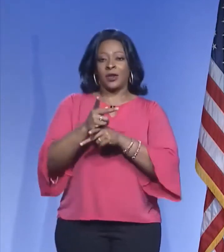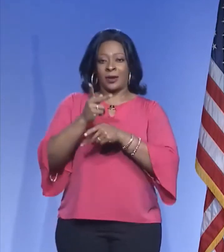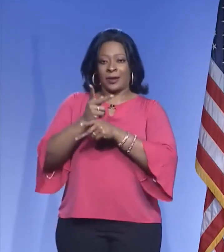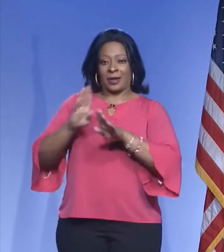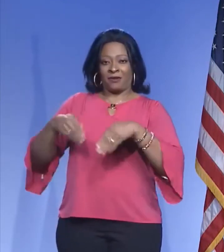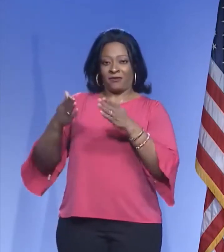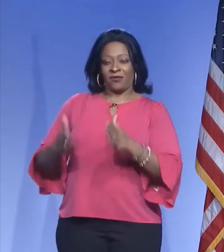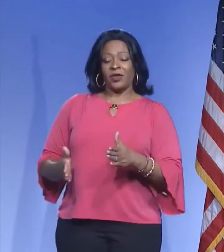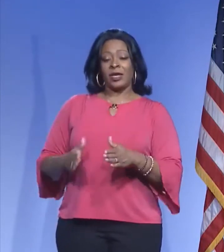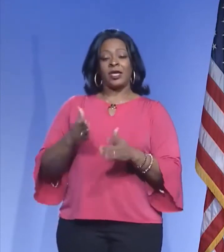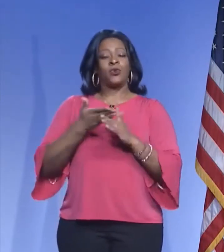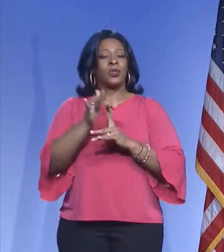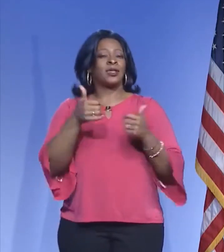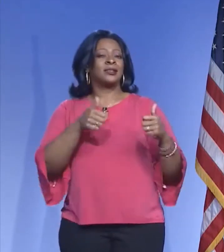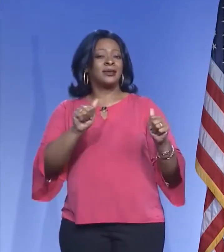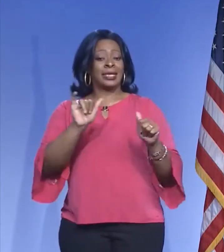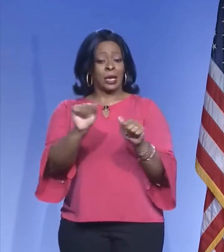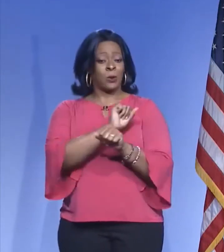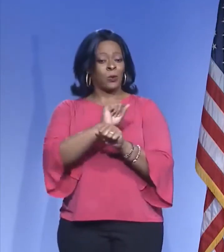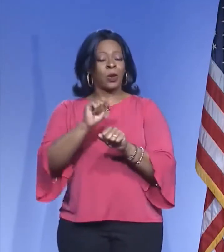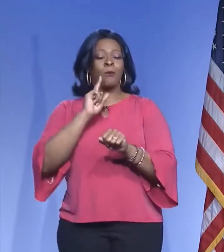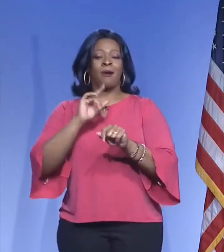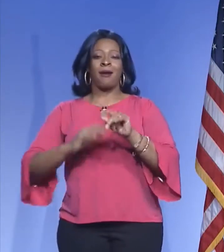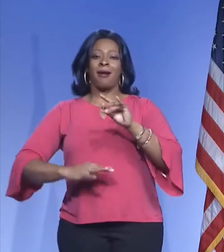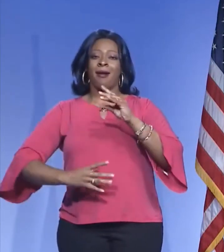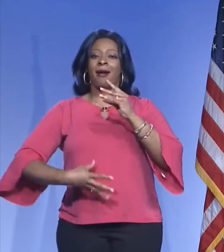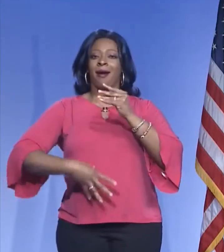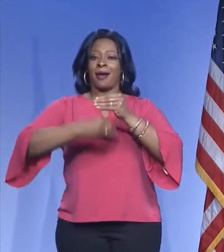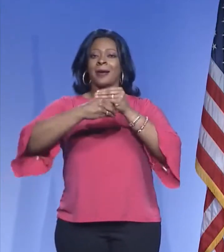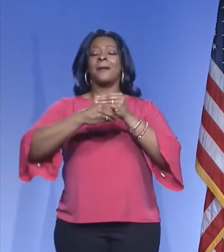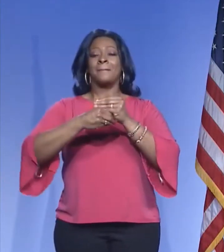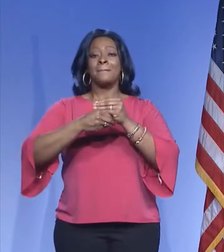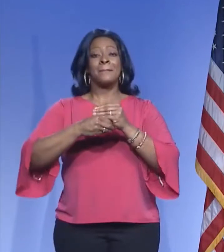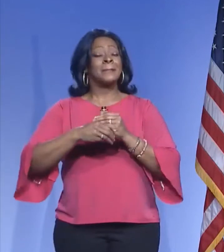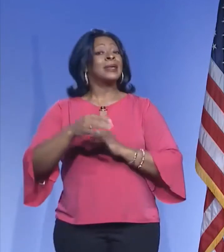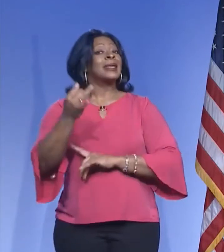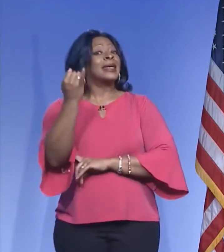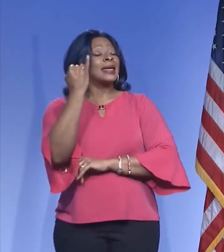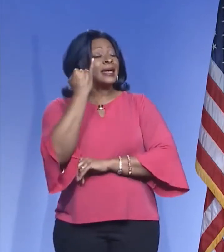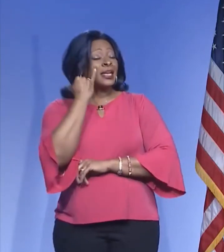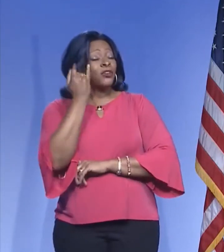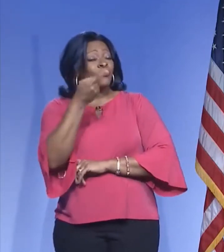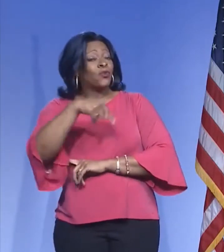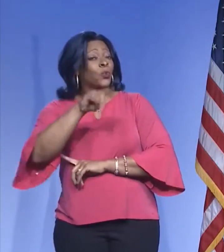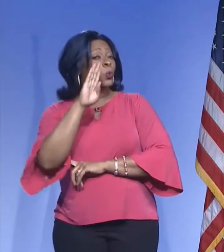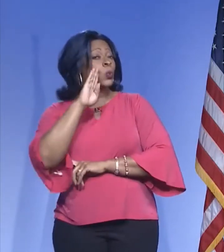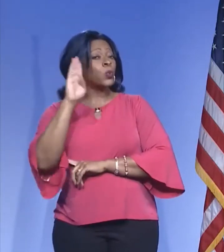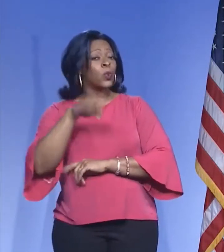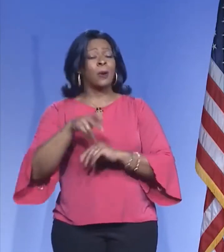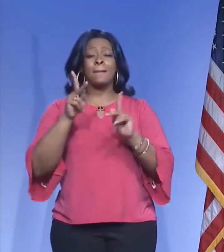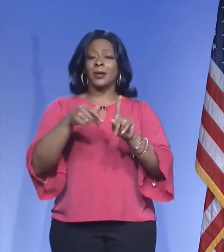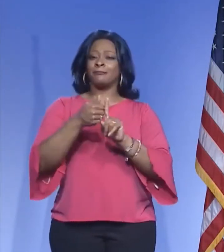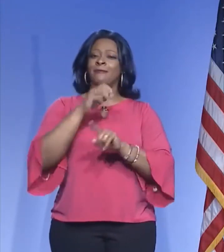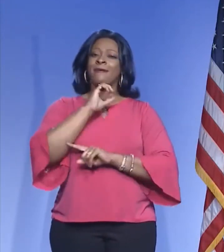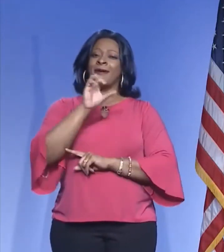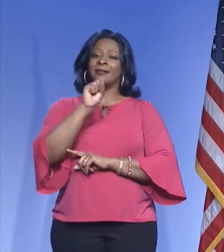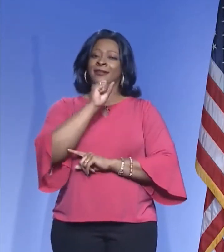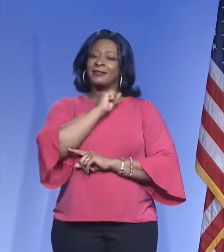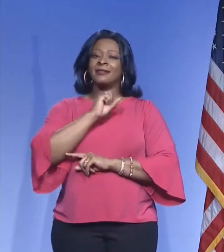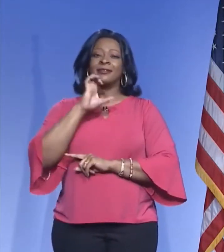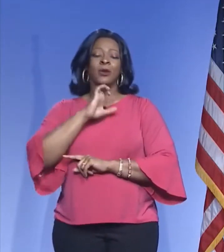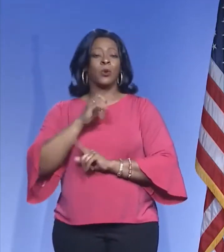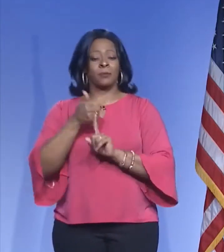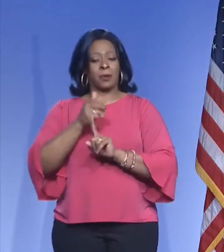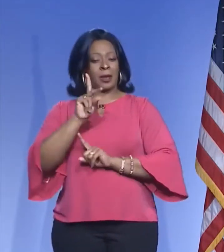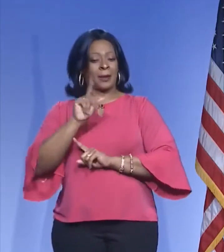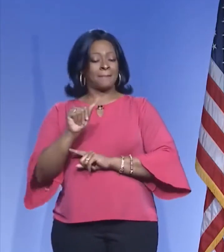work that will ultimately add up. So, if you know of seniors or disabled persons